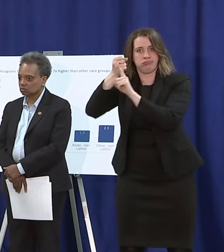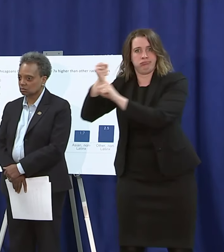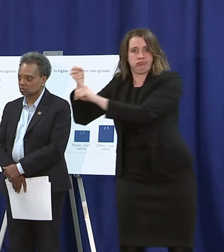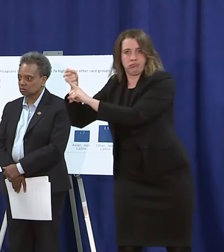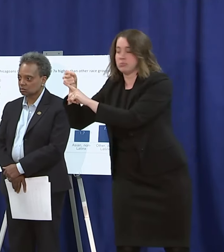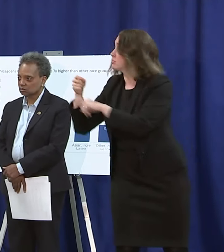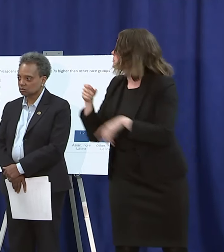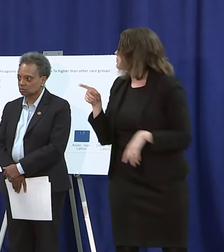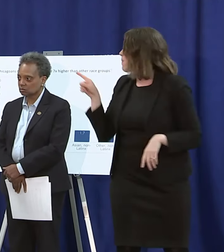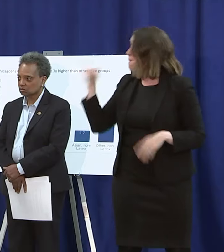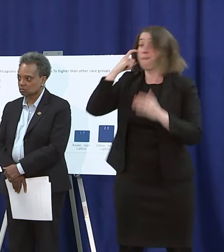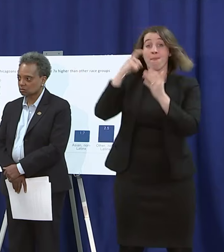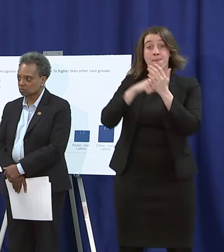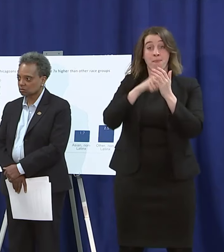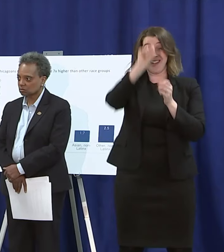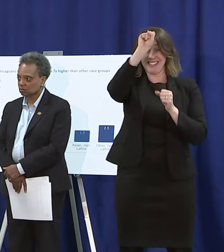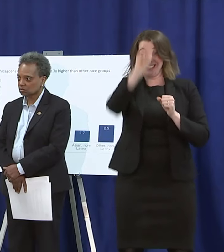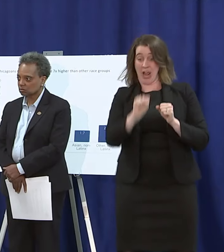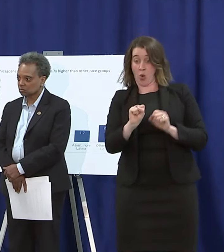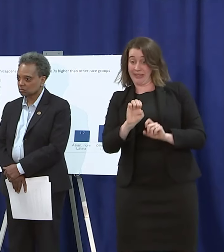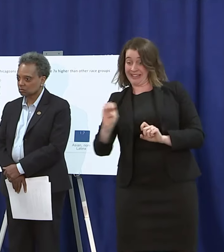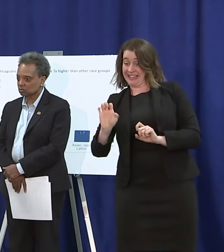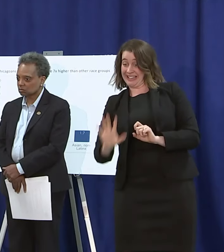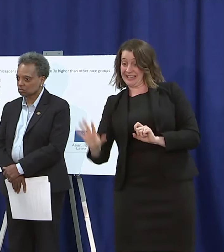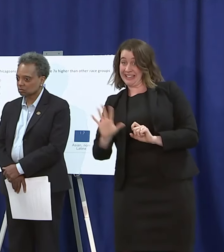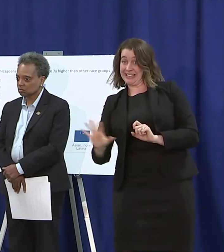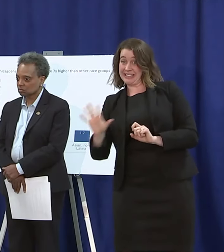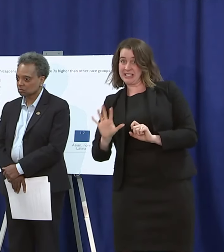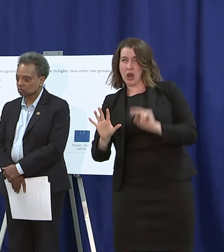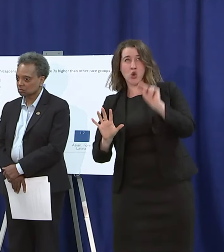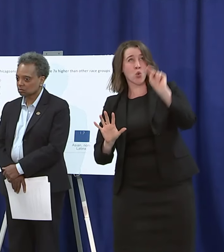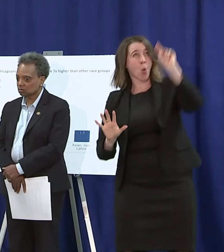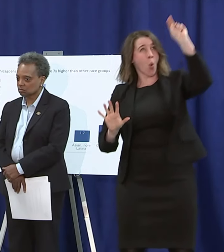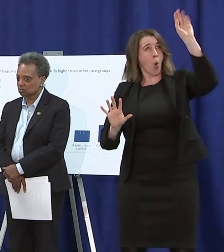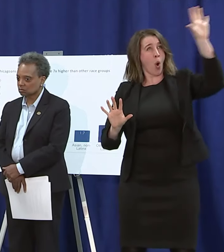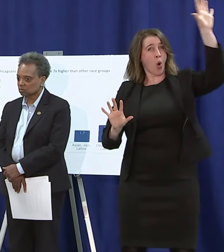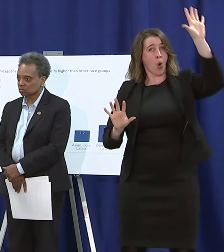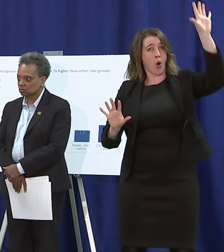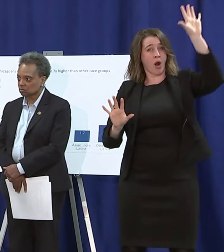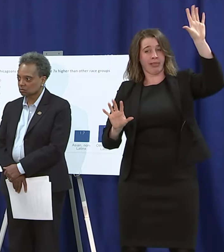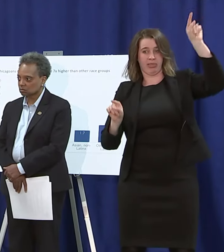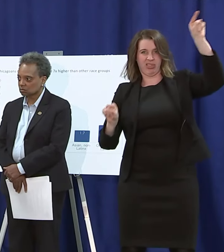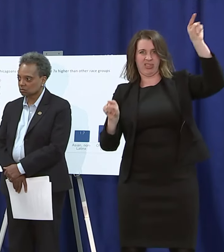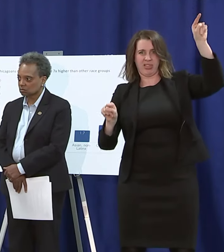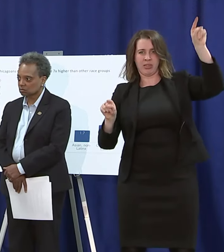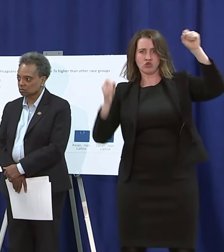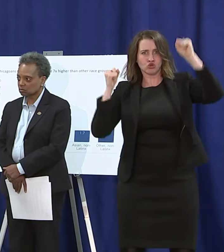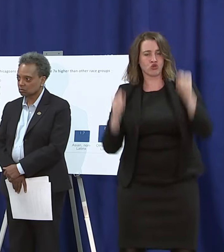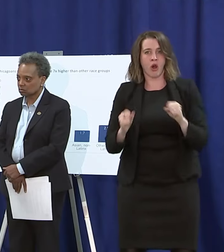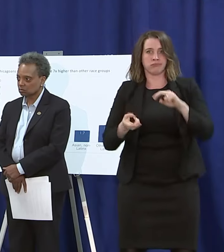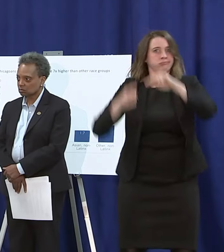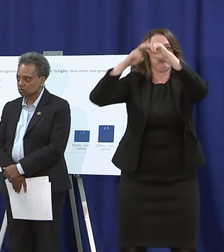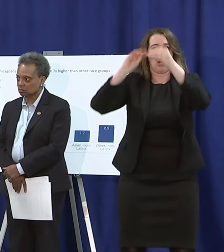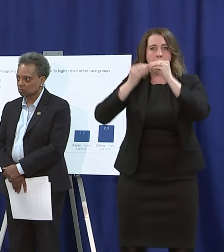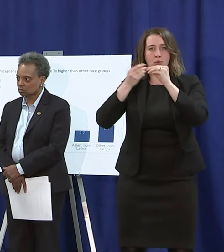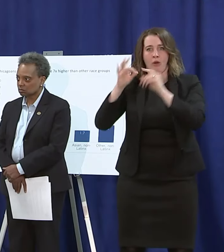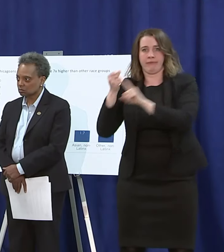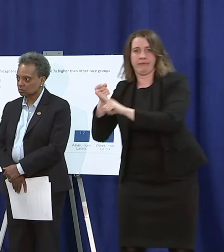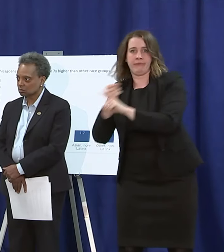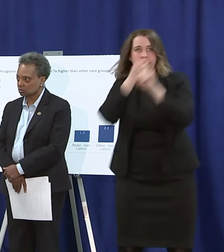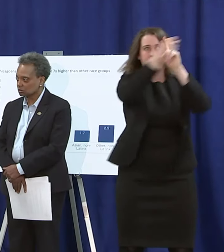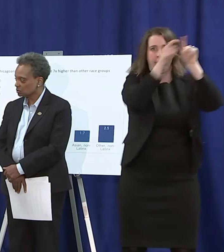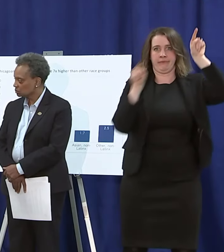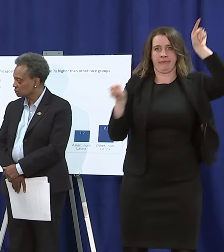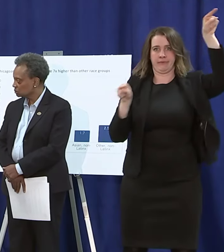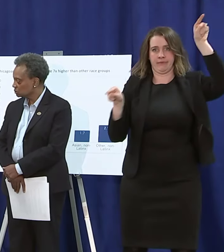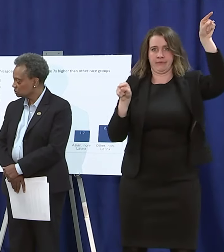far south and southeast and up in the very north are where we've seen the most cases by zip code. But you can see